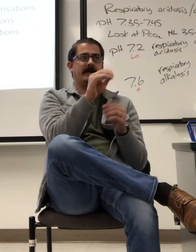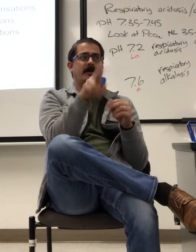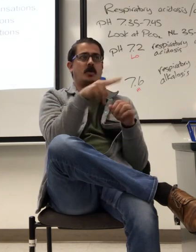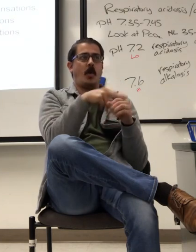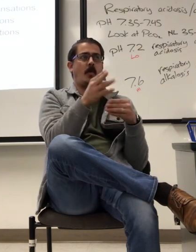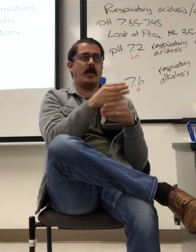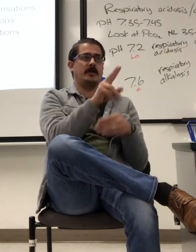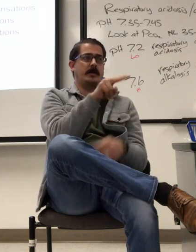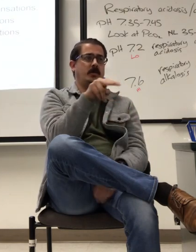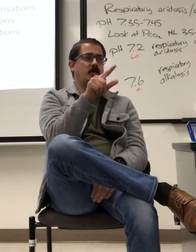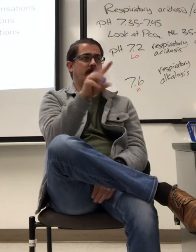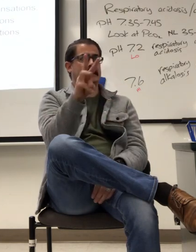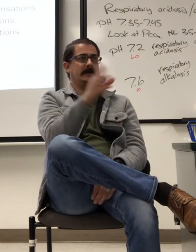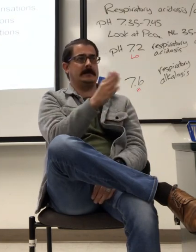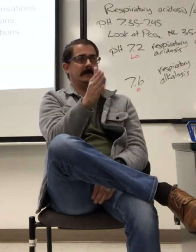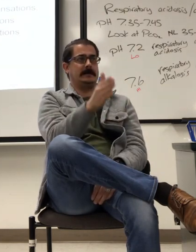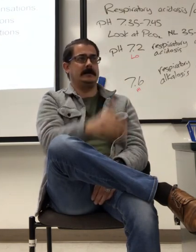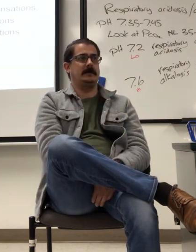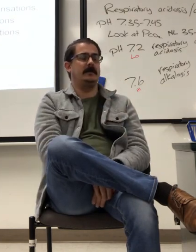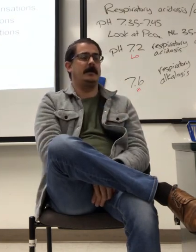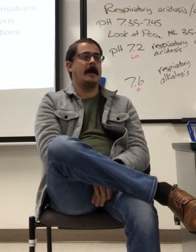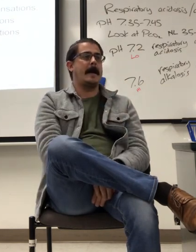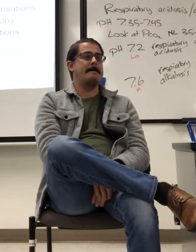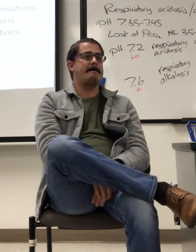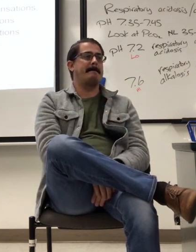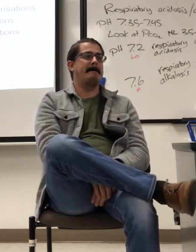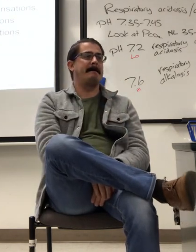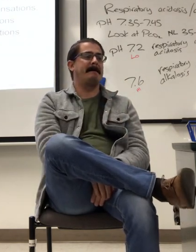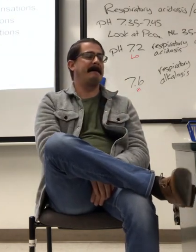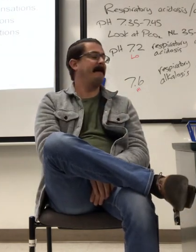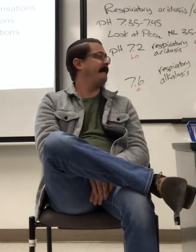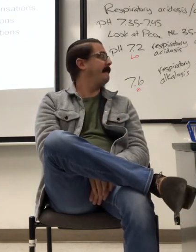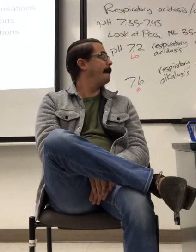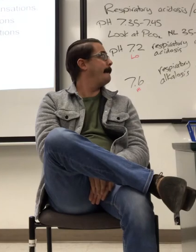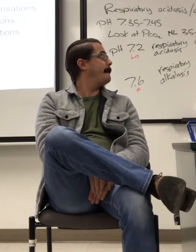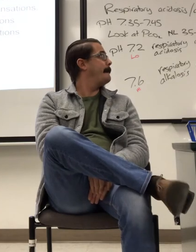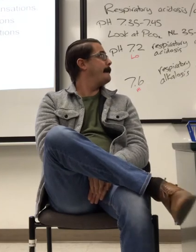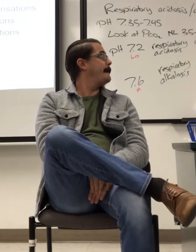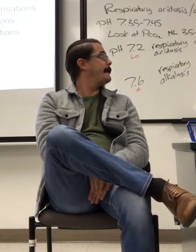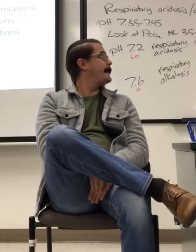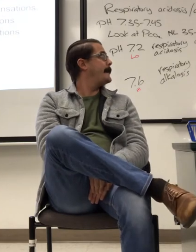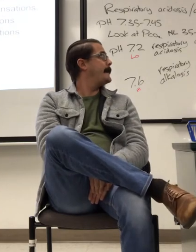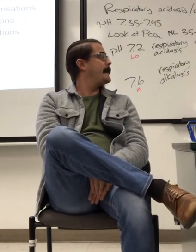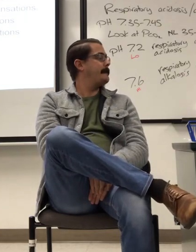range. So again, for the just for an example,